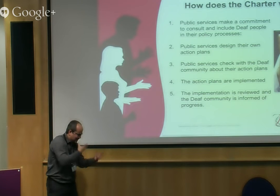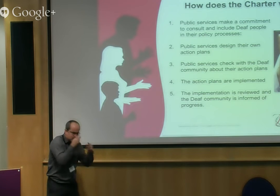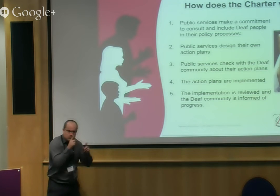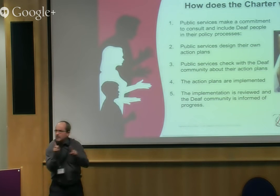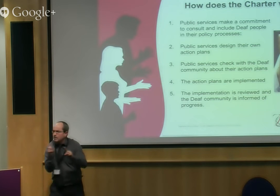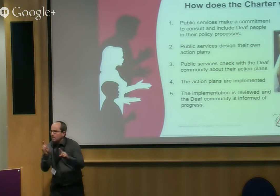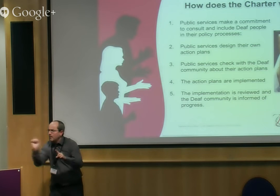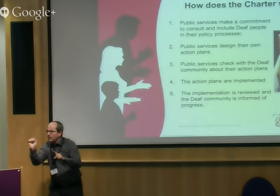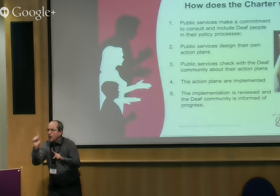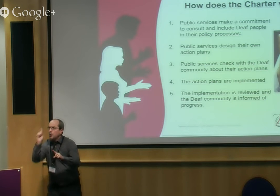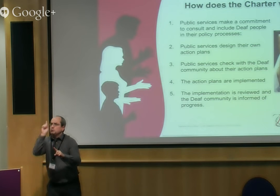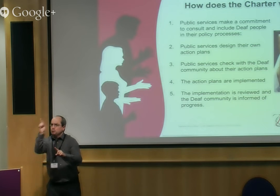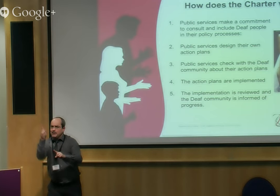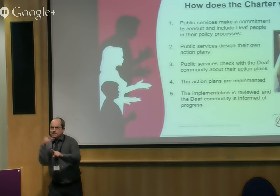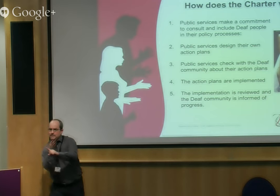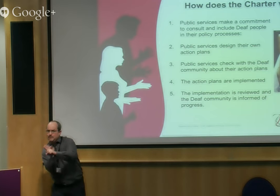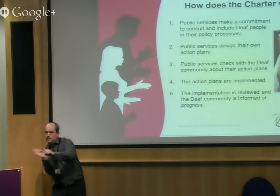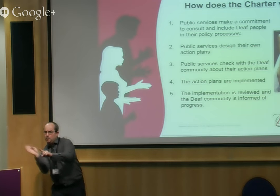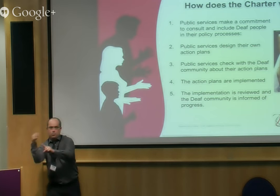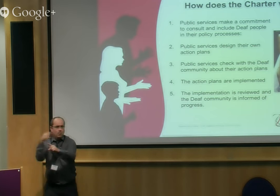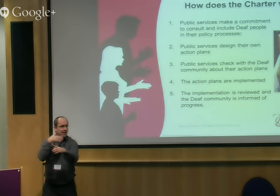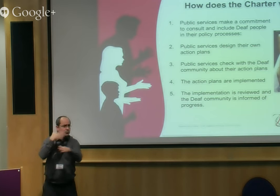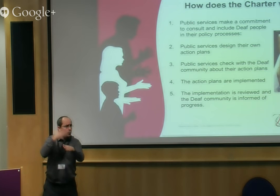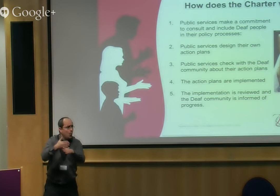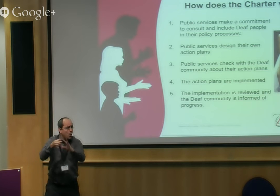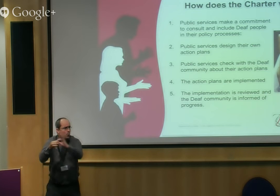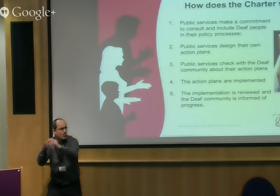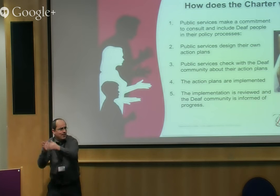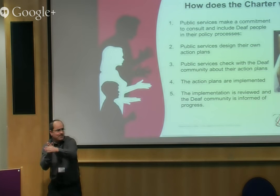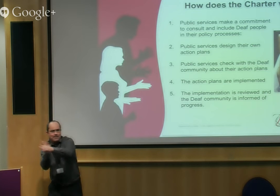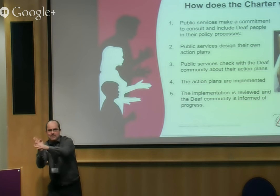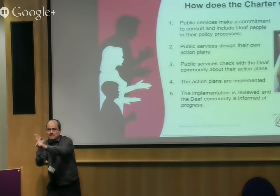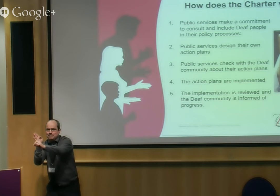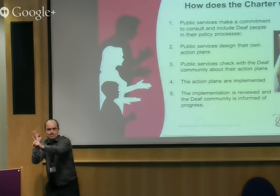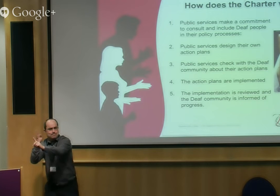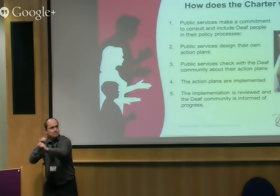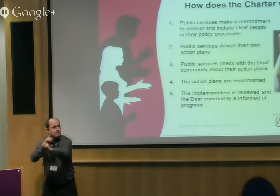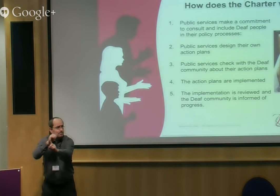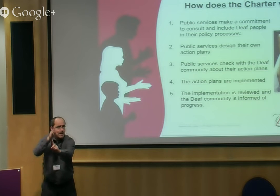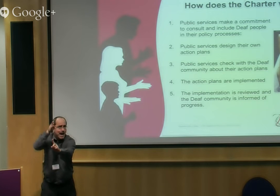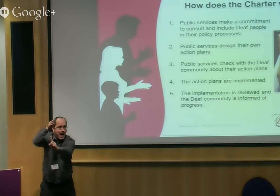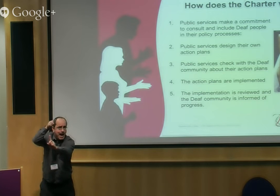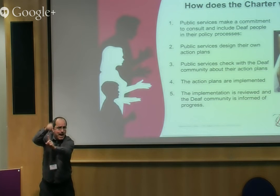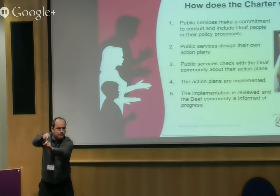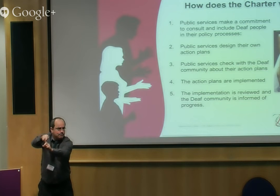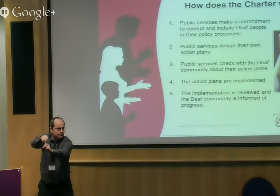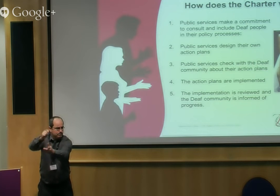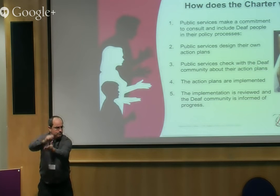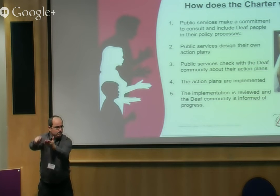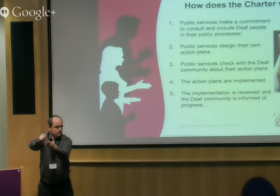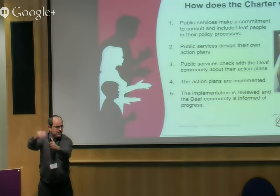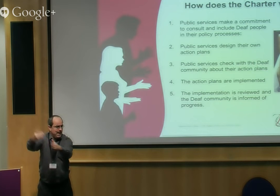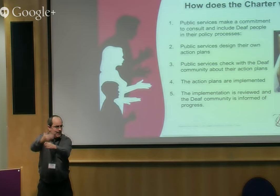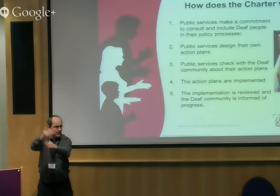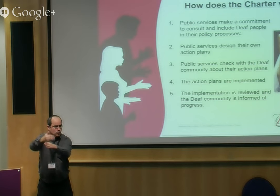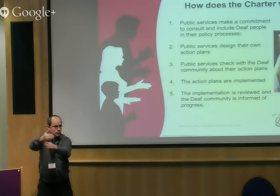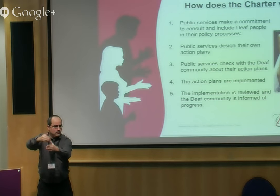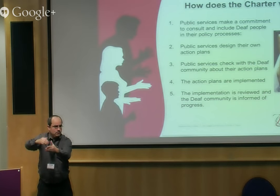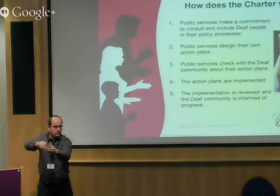different structure to the council, and sometimes we've got to make sure that the charter is bespoke to that local council, to that local